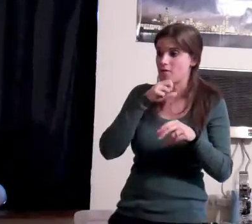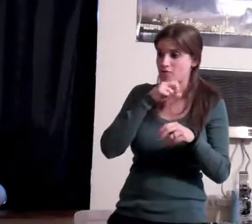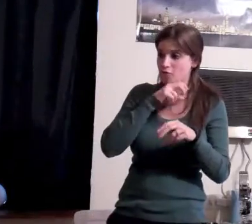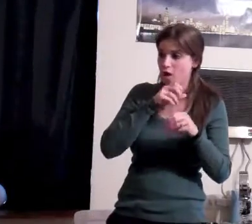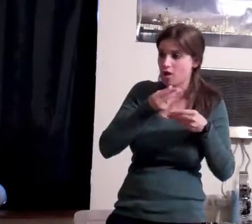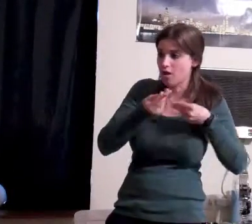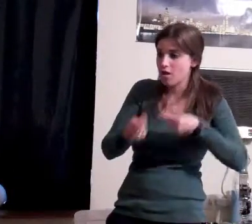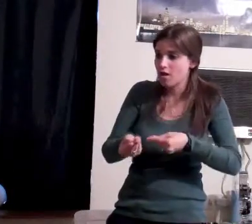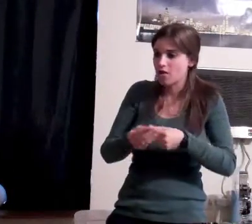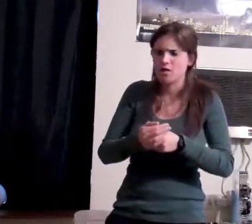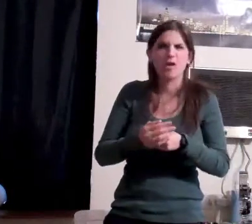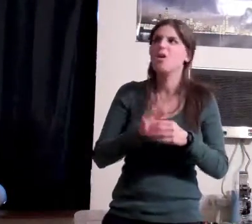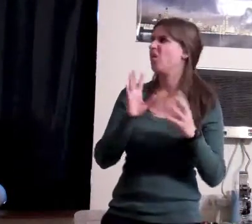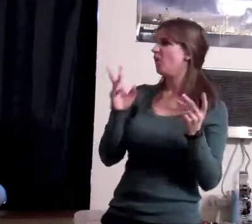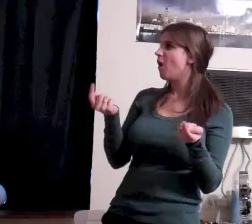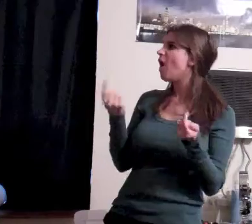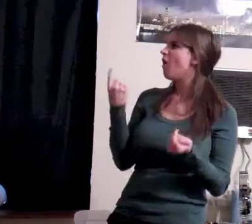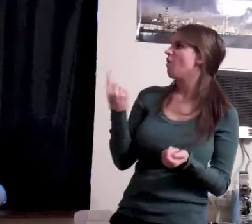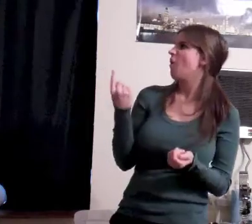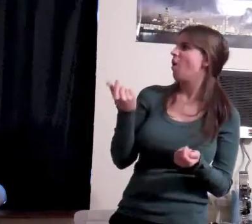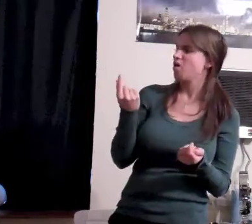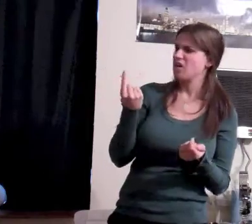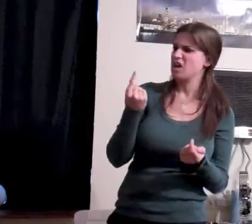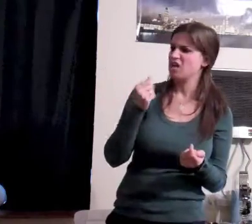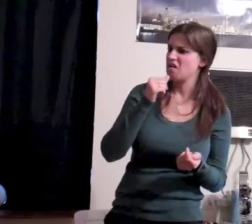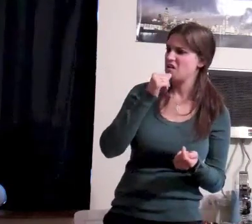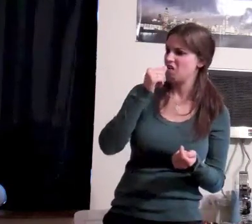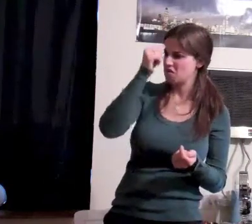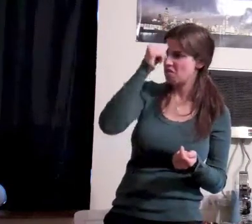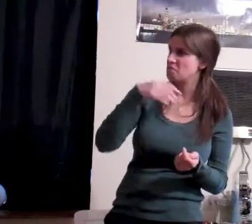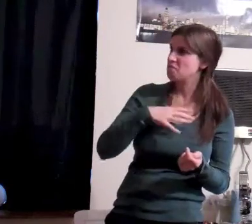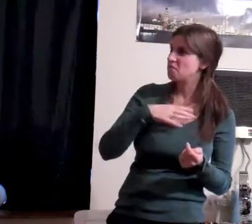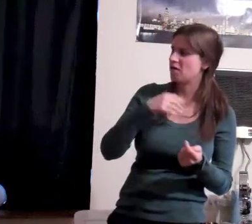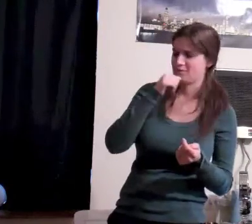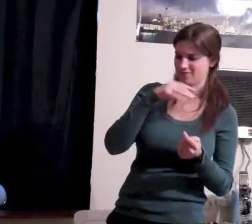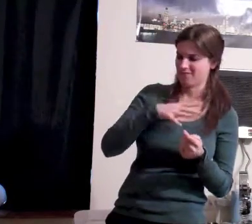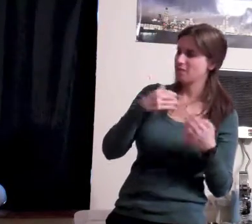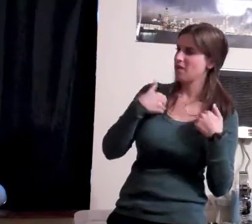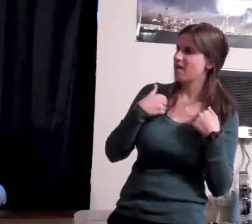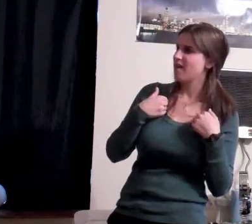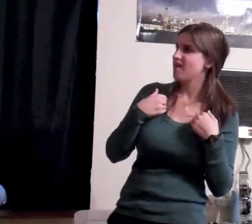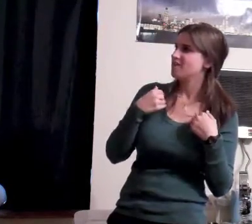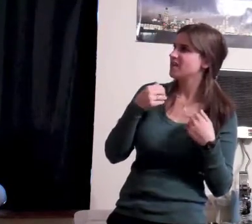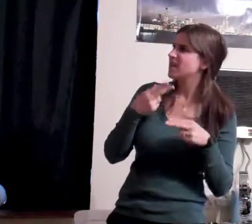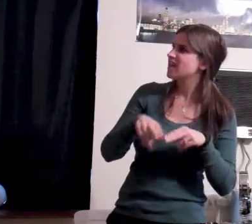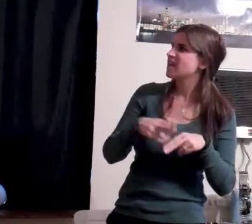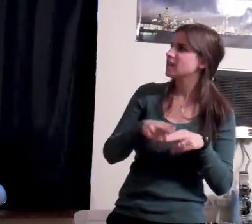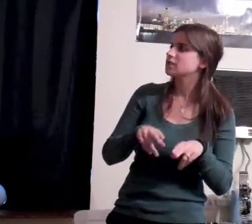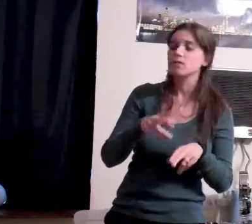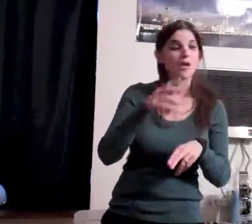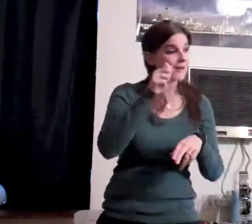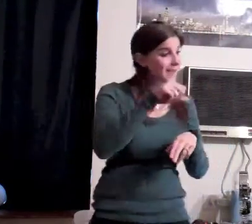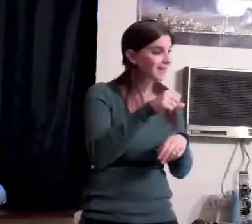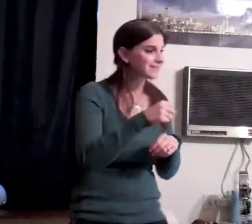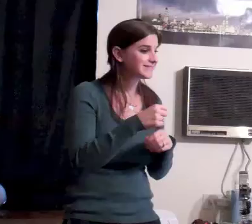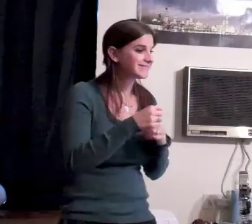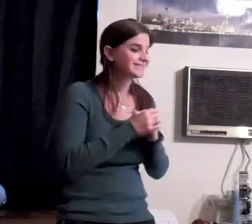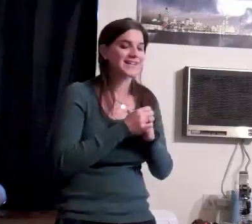what? Only the females have eggs? And I said, yeah. And she goes, and what's this fertilizing? So I kind of said, oh, it's this extra ingredient, that you need